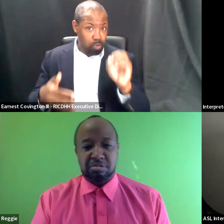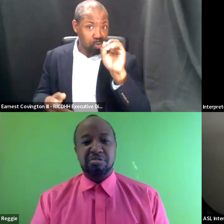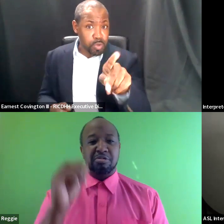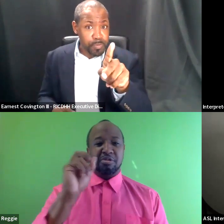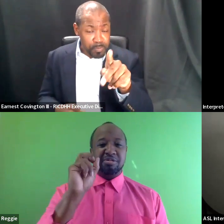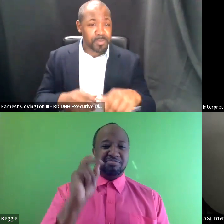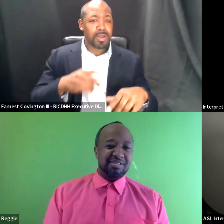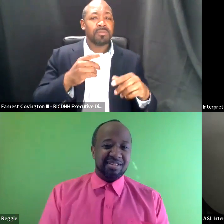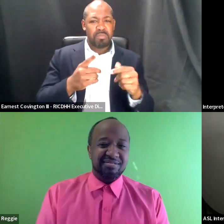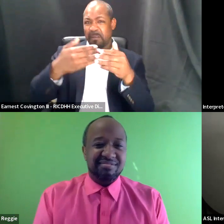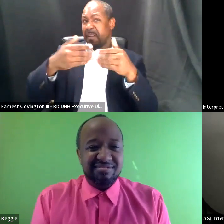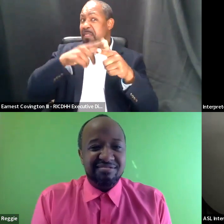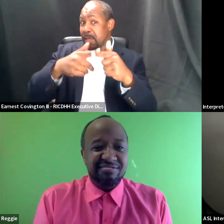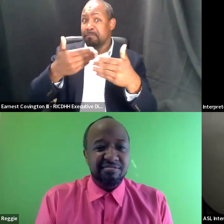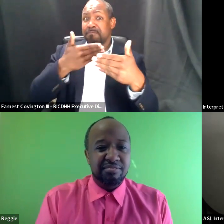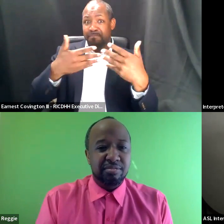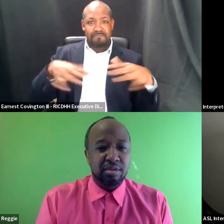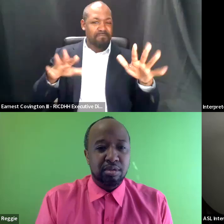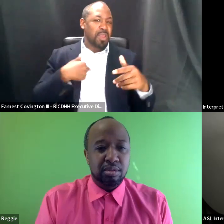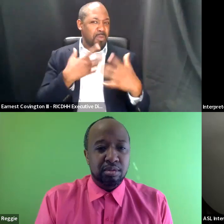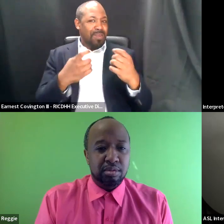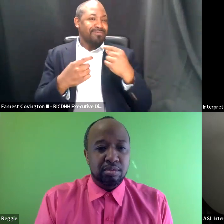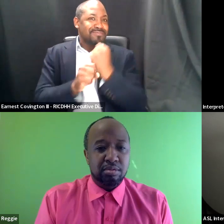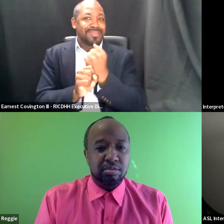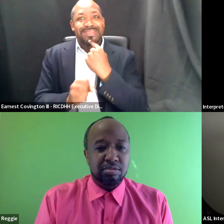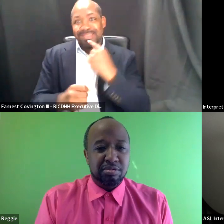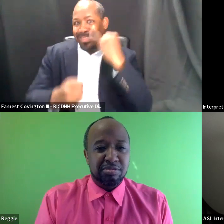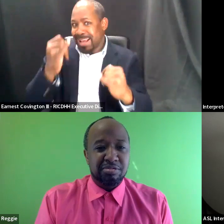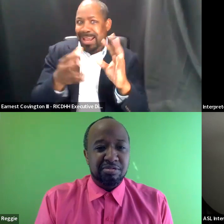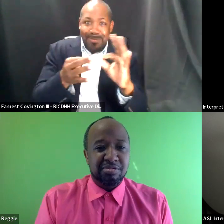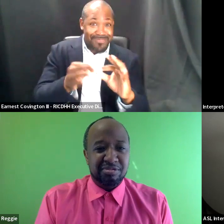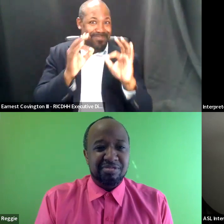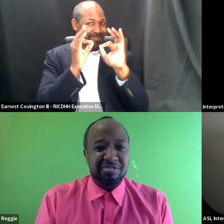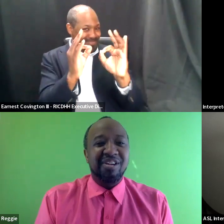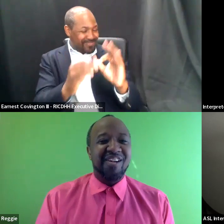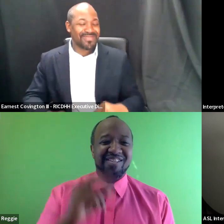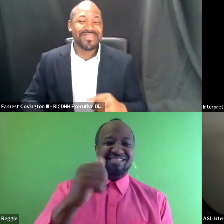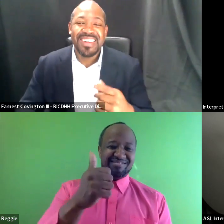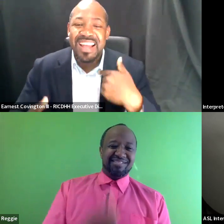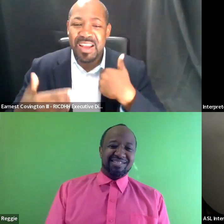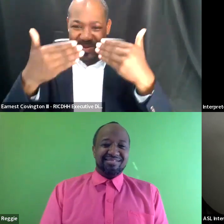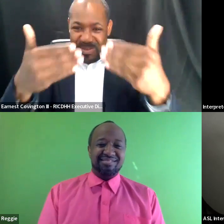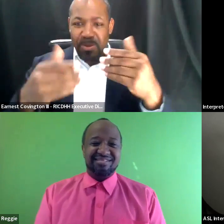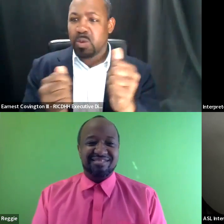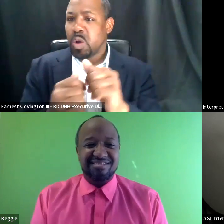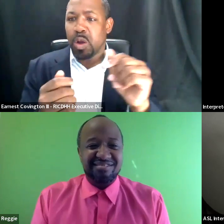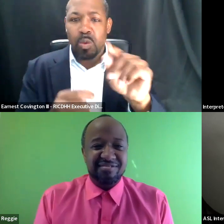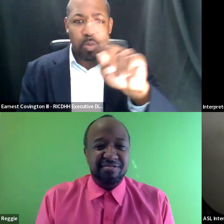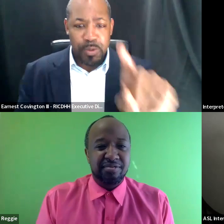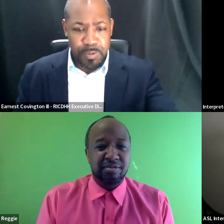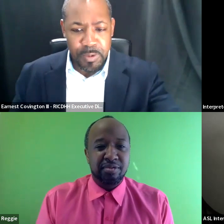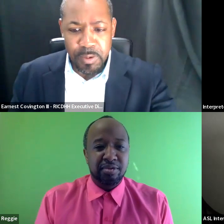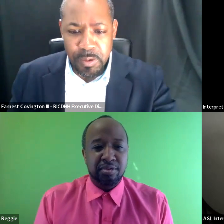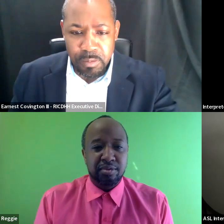portion now, and we'll have the interpreters sign those questions, and then you can go ahead and answer them. And then we'll save a couple